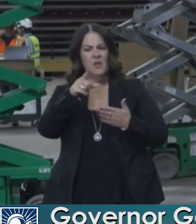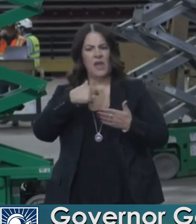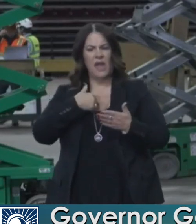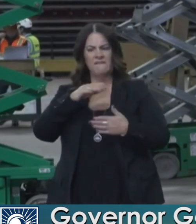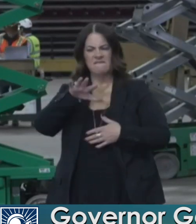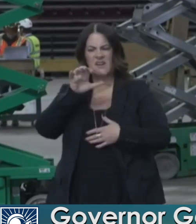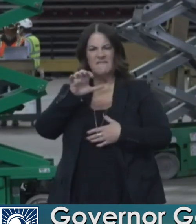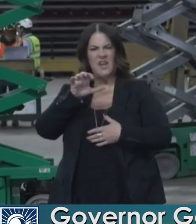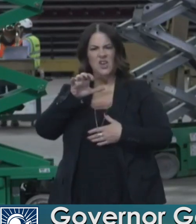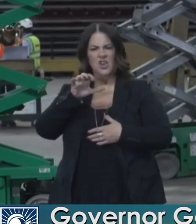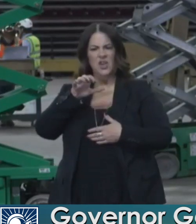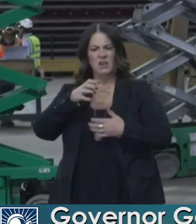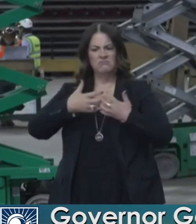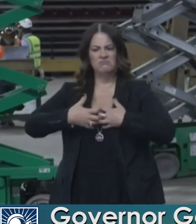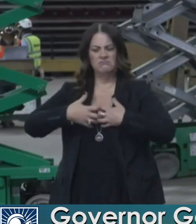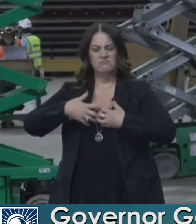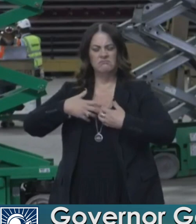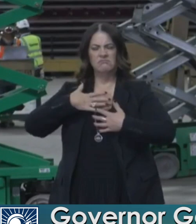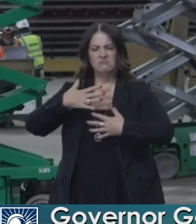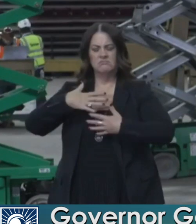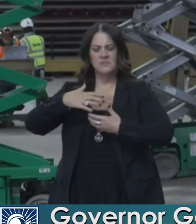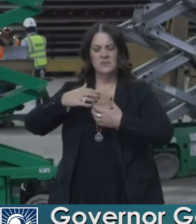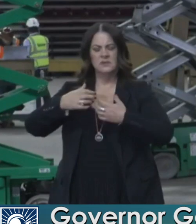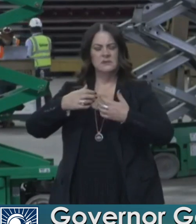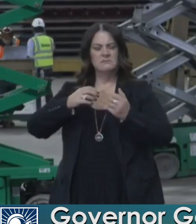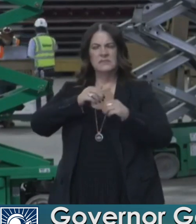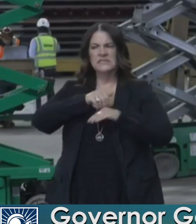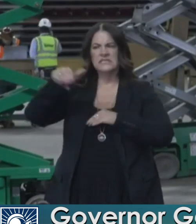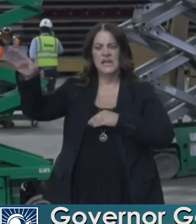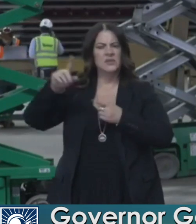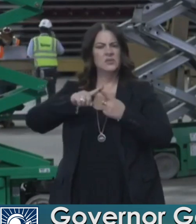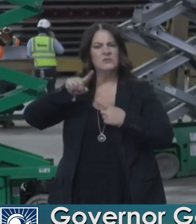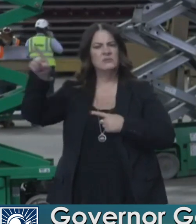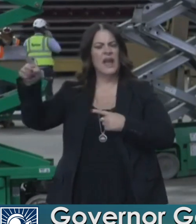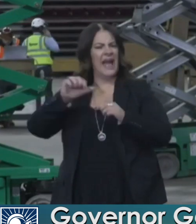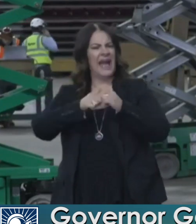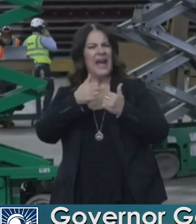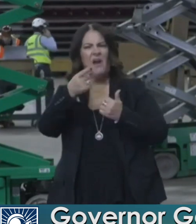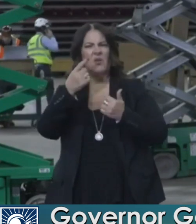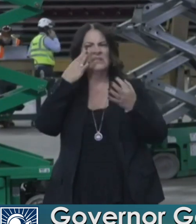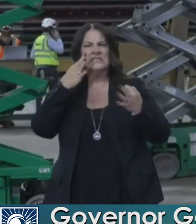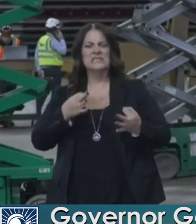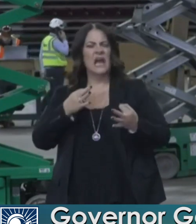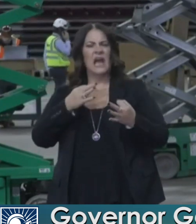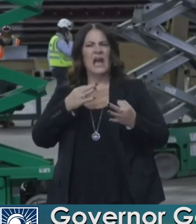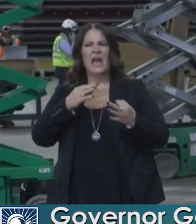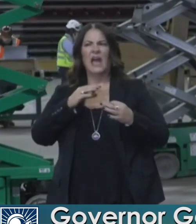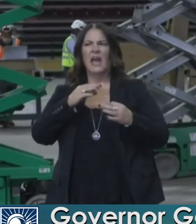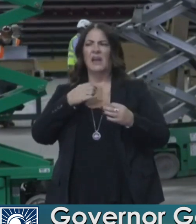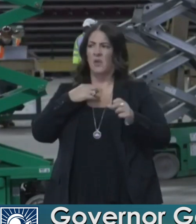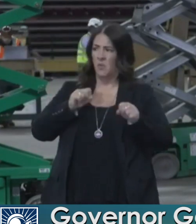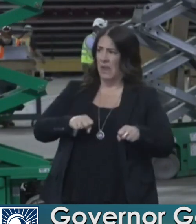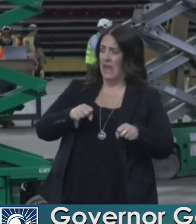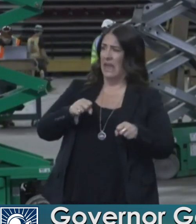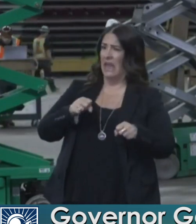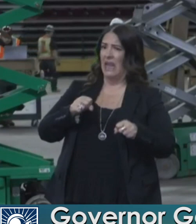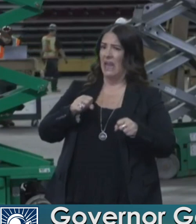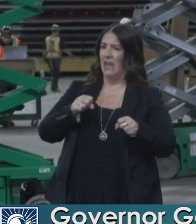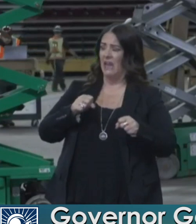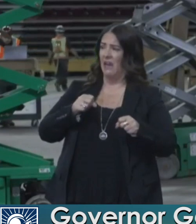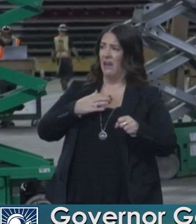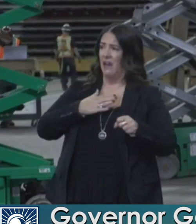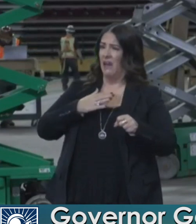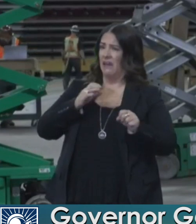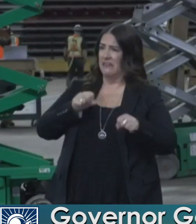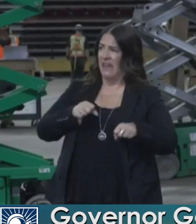stockpile. So what convinced you that we could afford to send those ventilators? Why did you decide to send them to the national stockpile and not directly